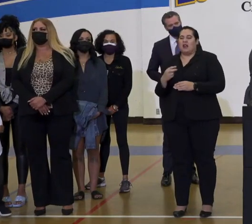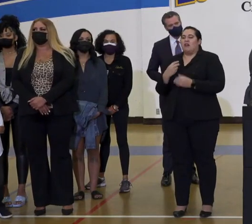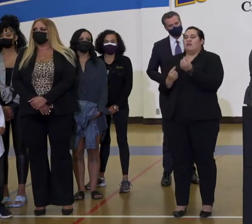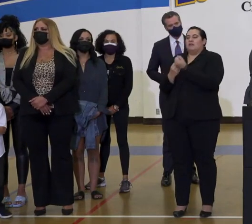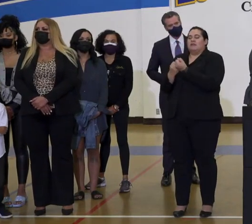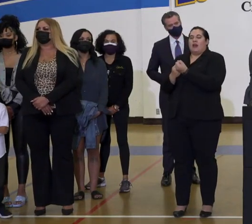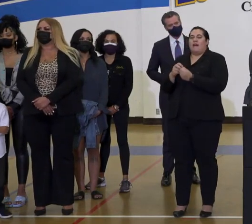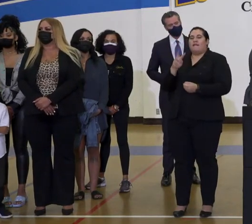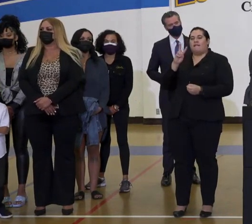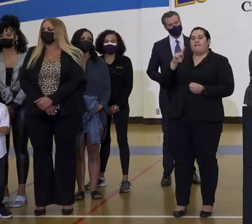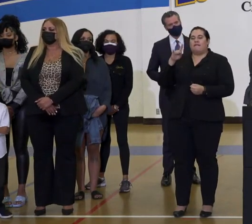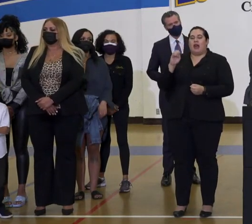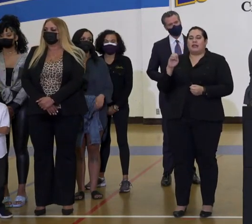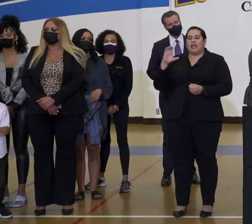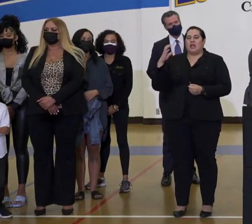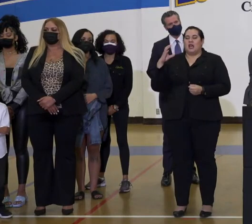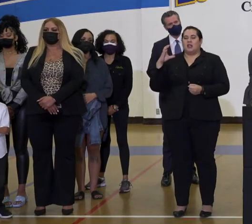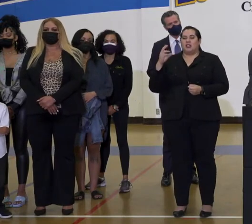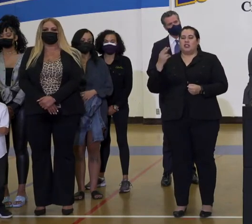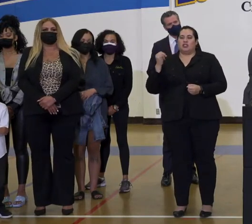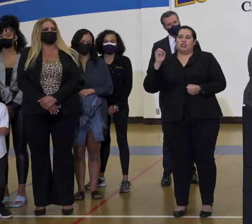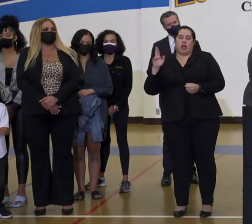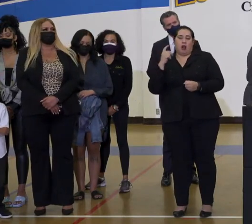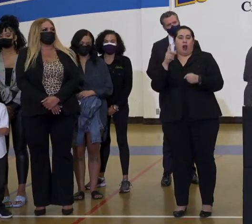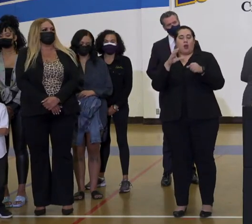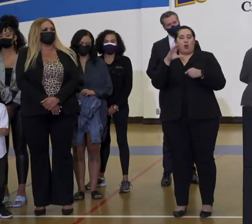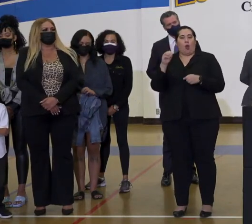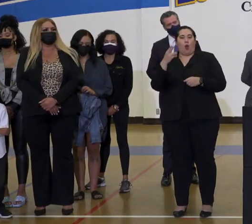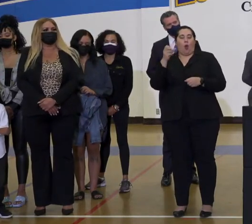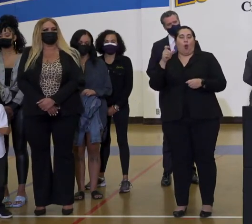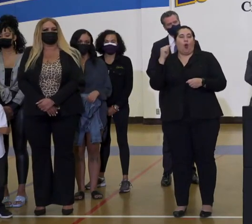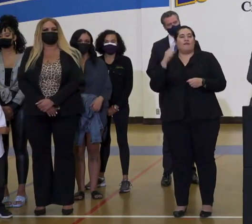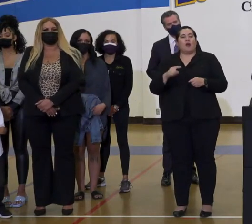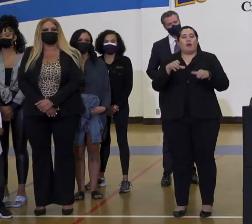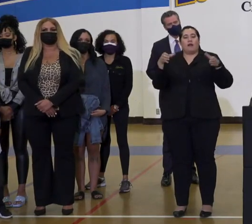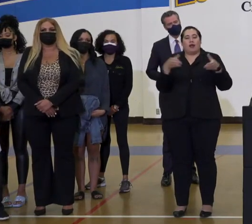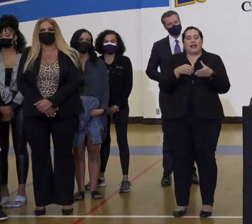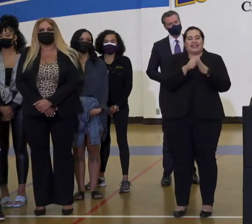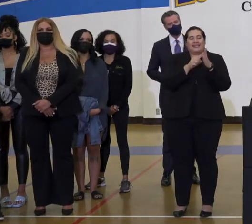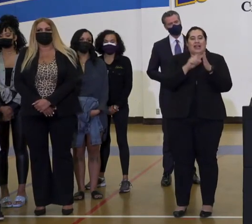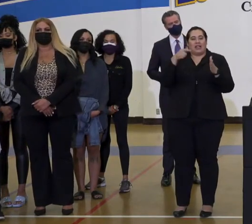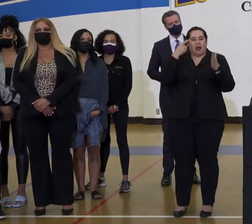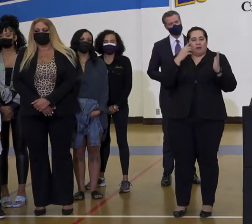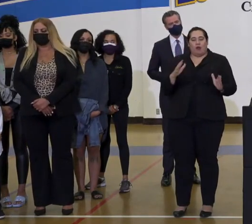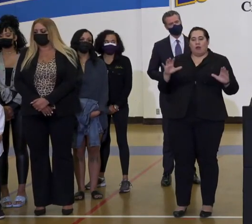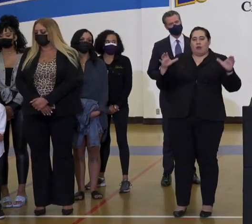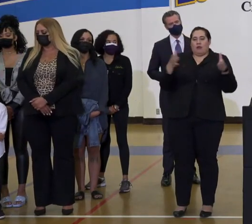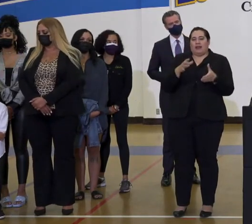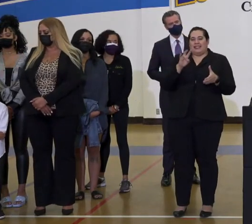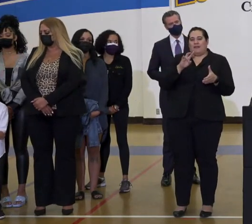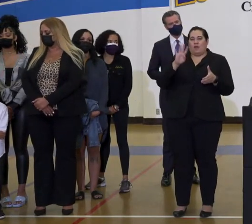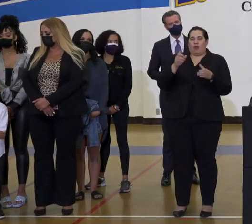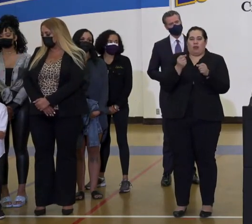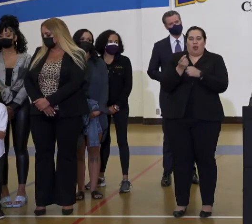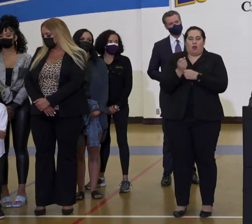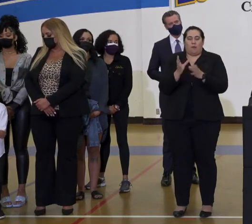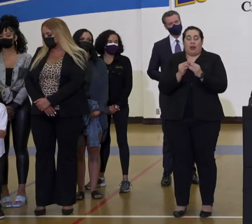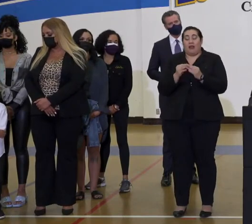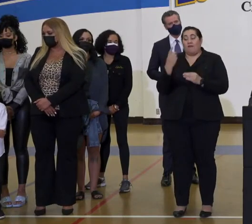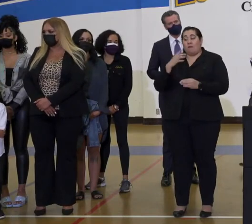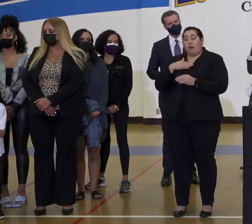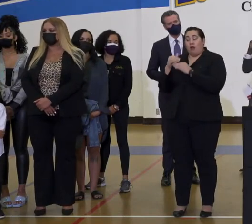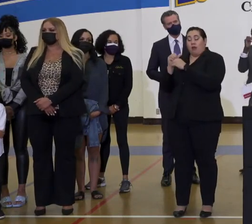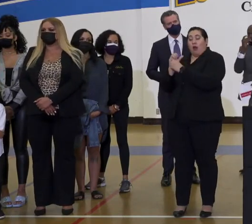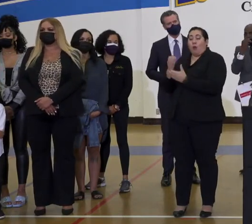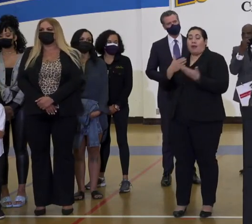and co-host of the Council of State Government 74th Western Annual Meeting. For my colleague, I also want to